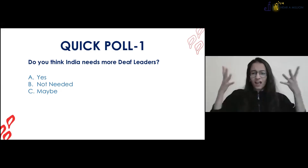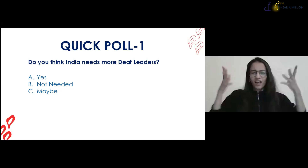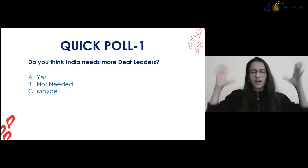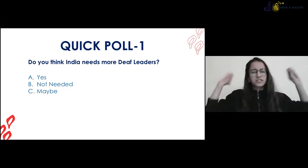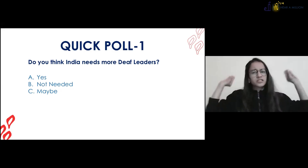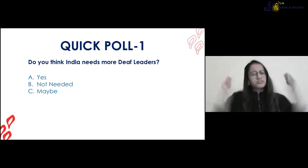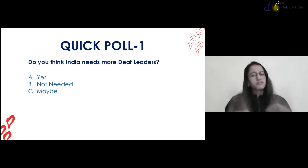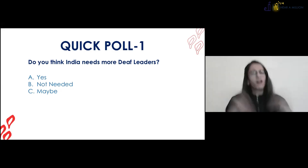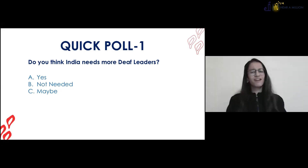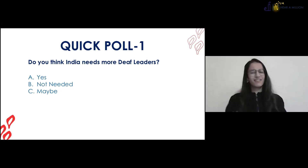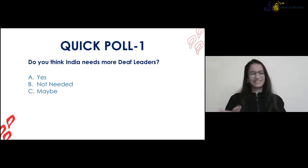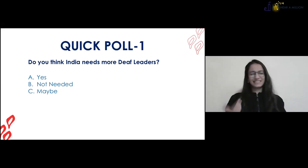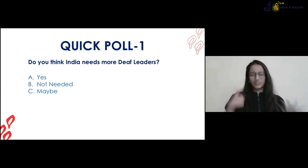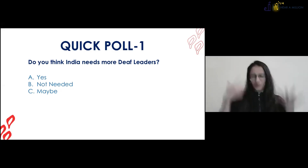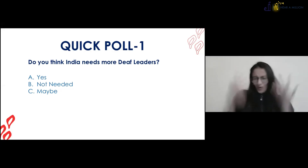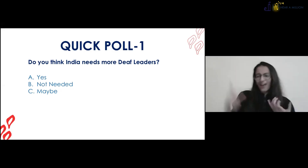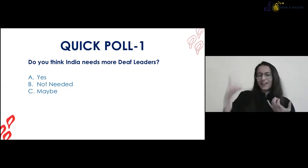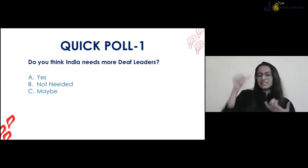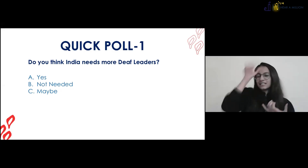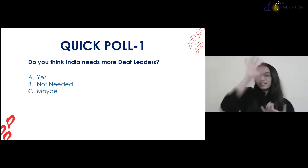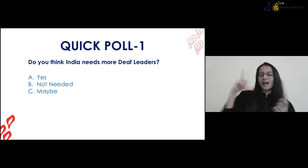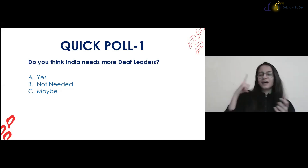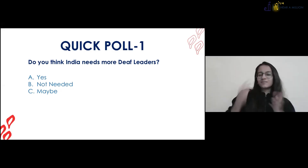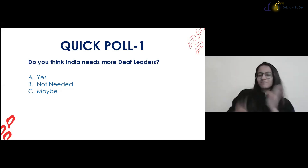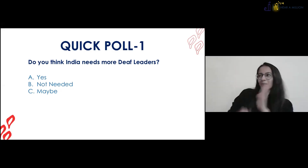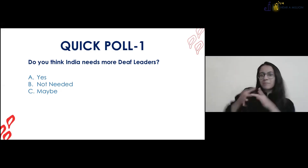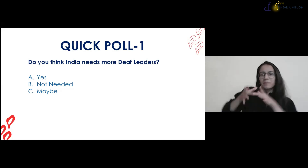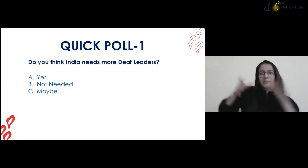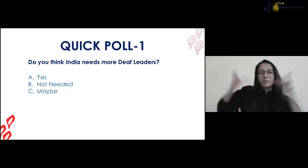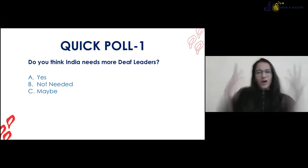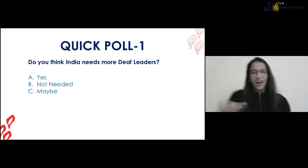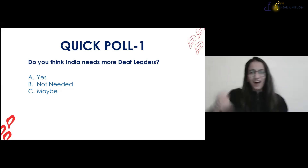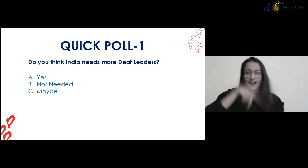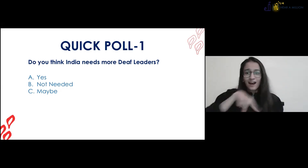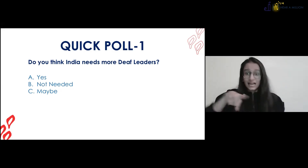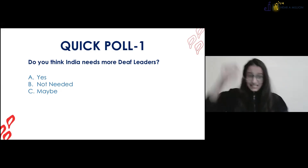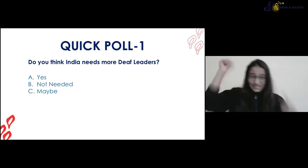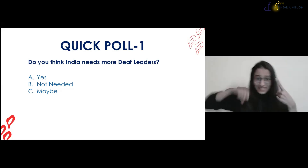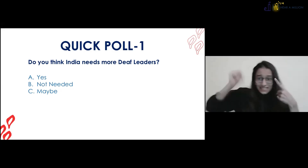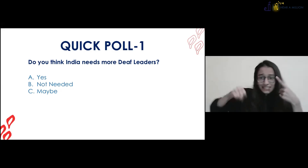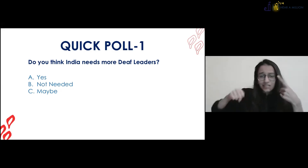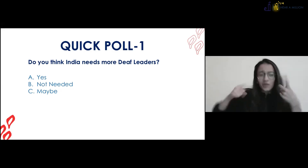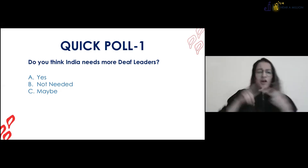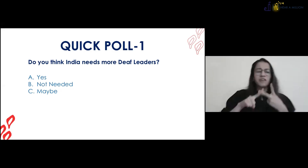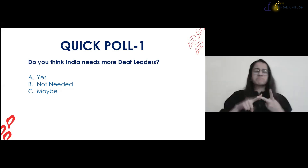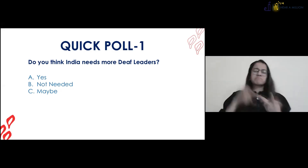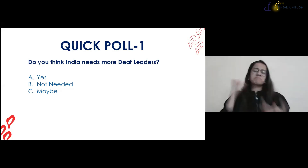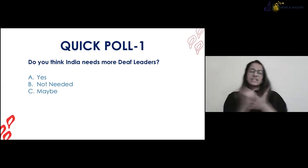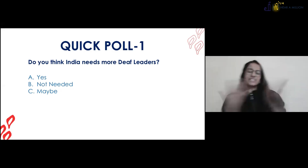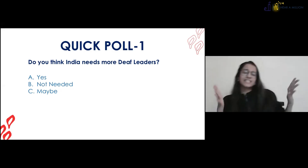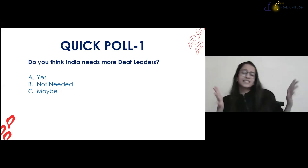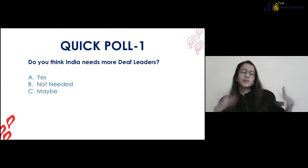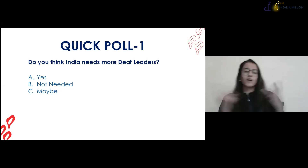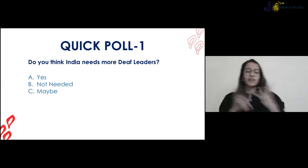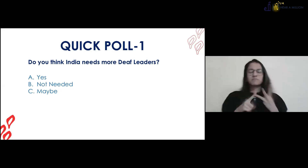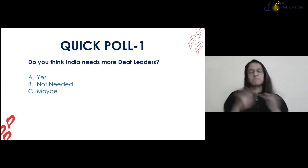So, do you think that here in India we have less deaf leaders, right? So, do you want more deaf leaders here